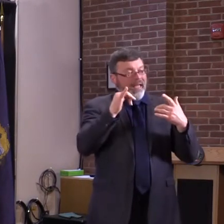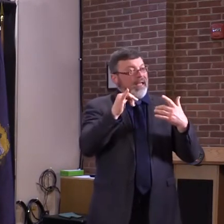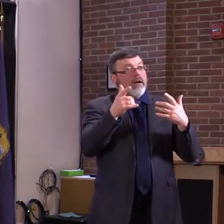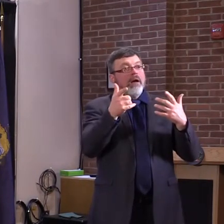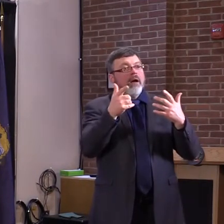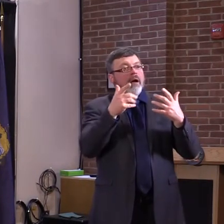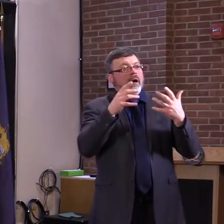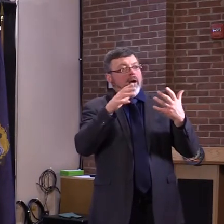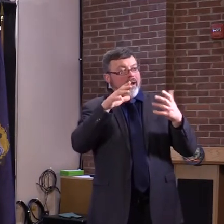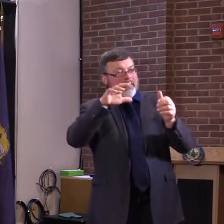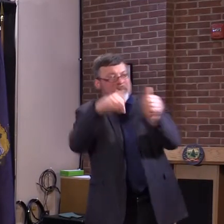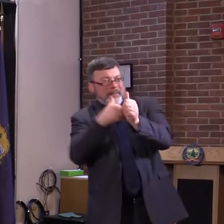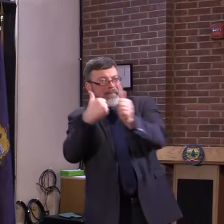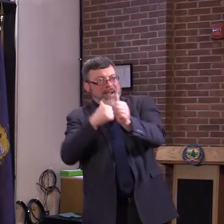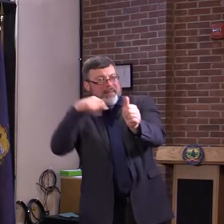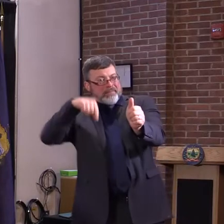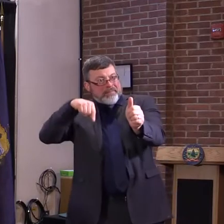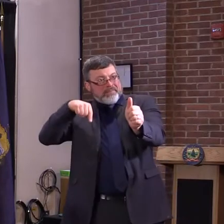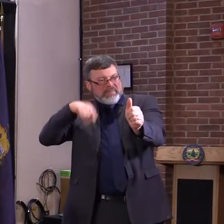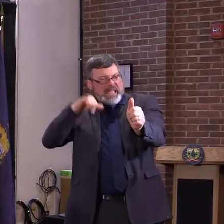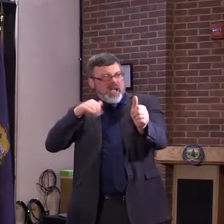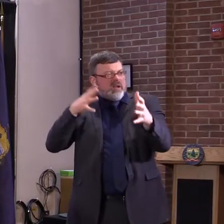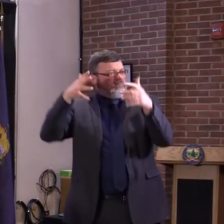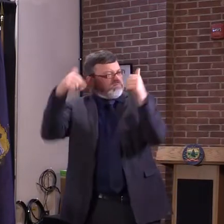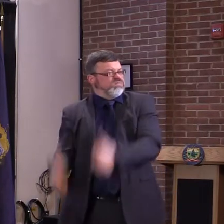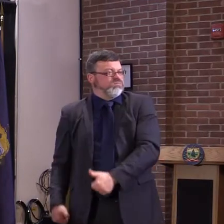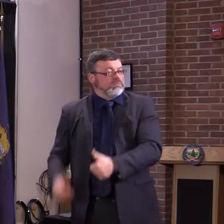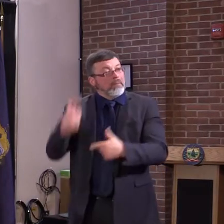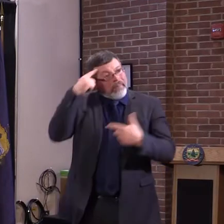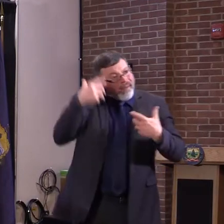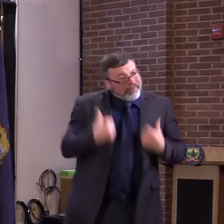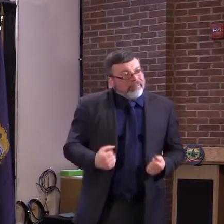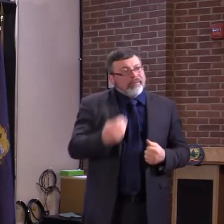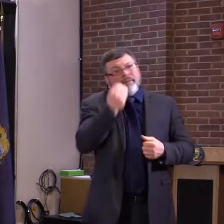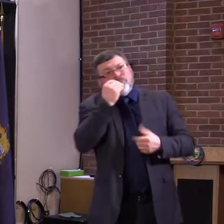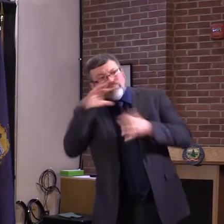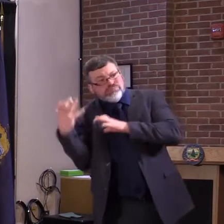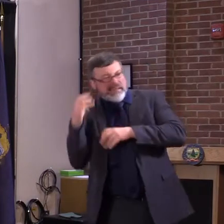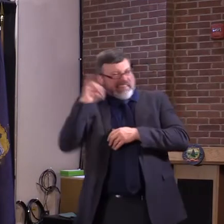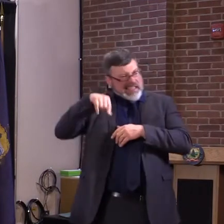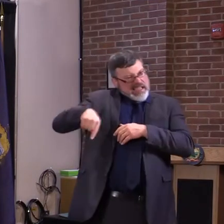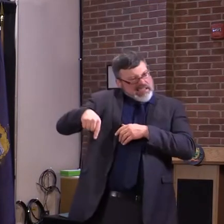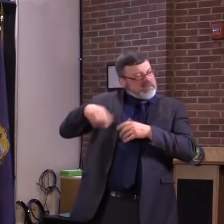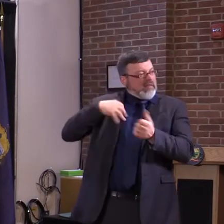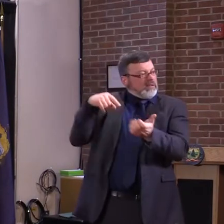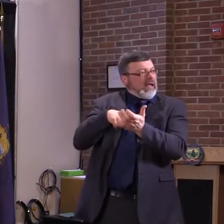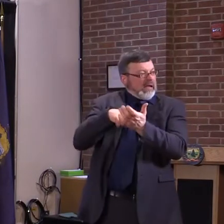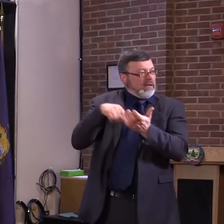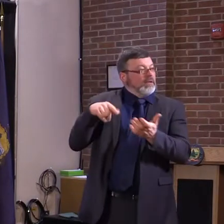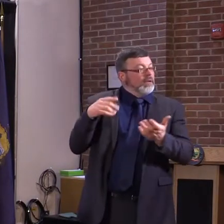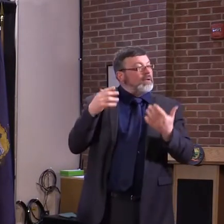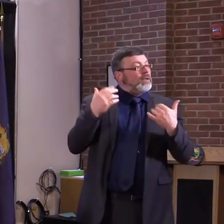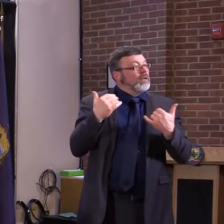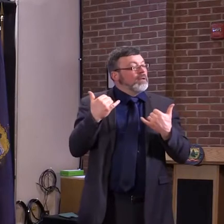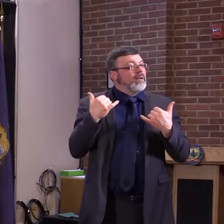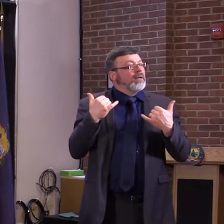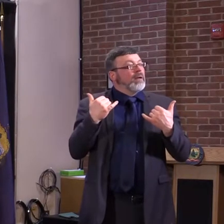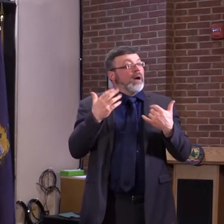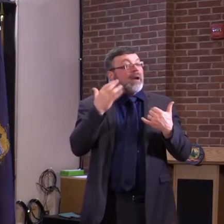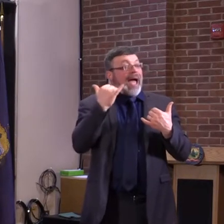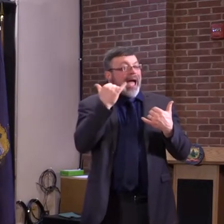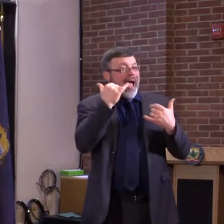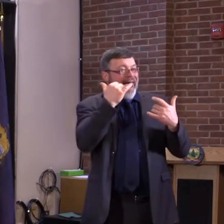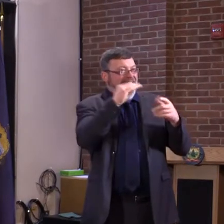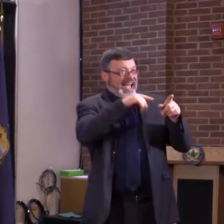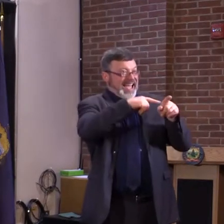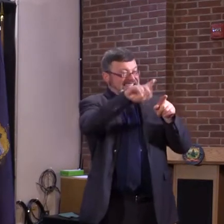the virus decreases, and with hope that no significant variant strains appear on the near horizon, these critical issues